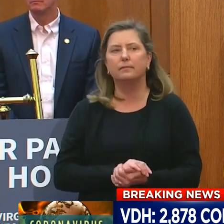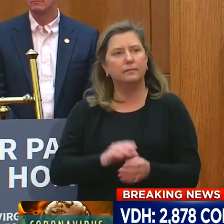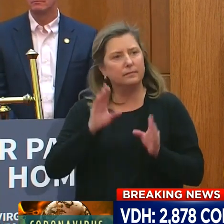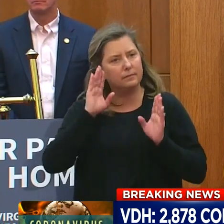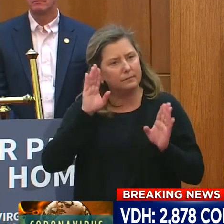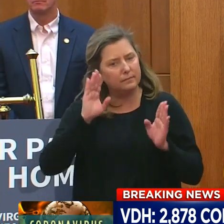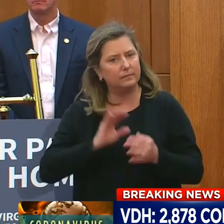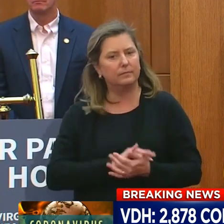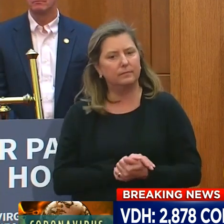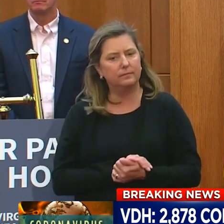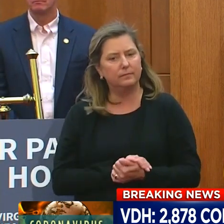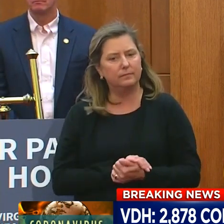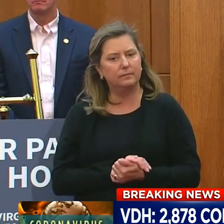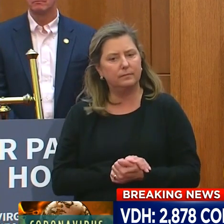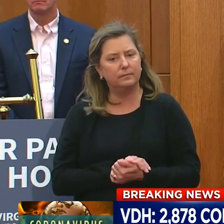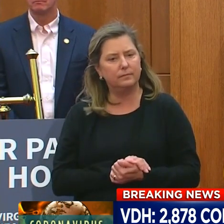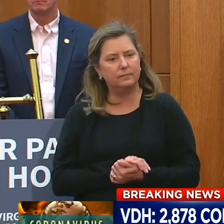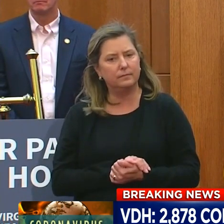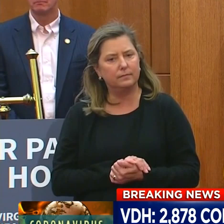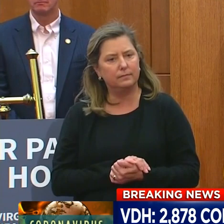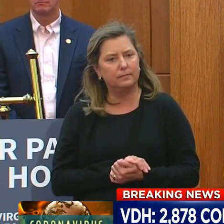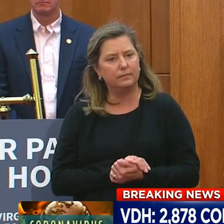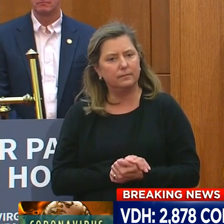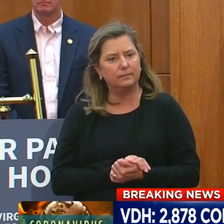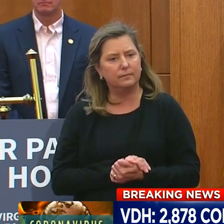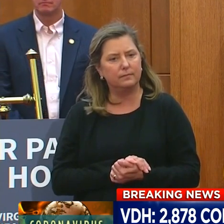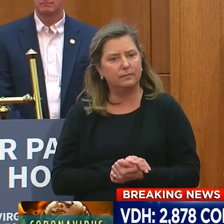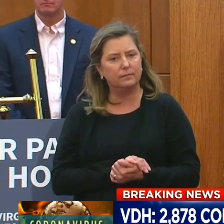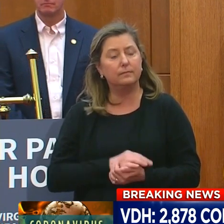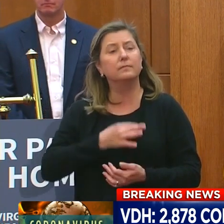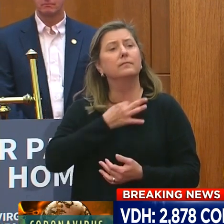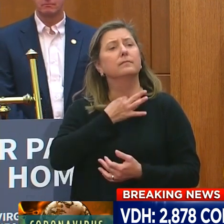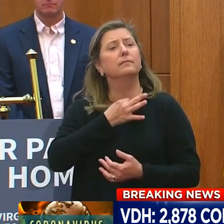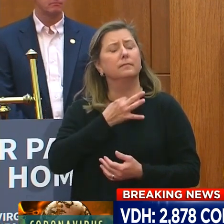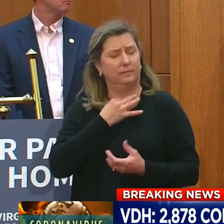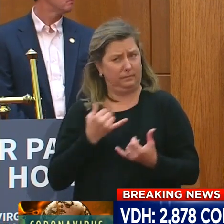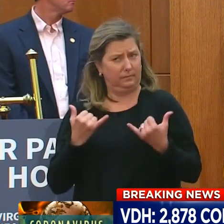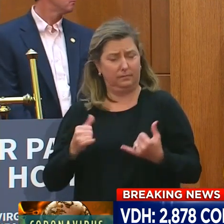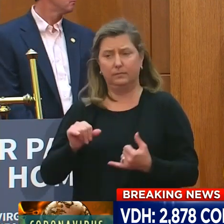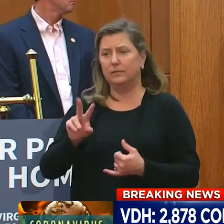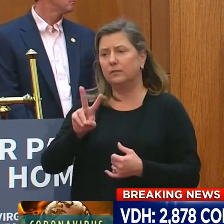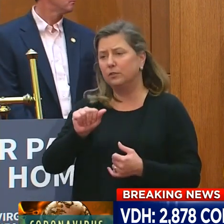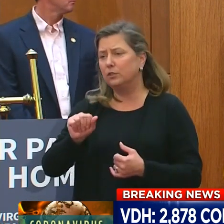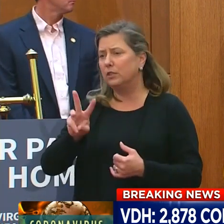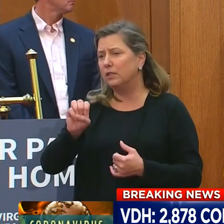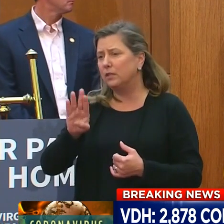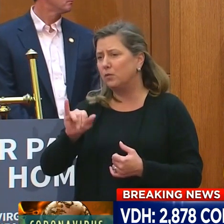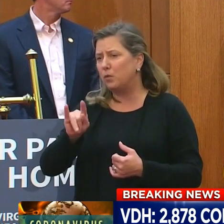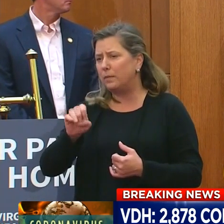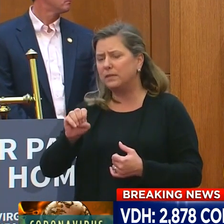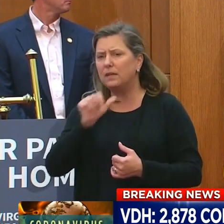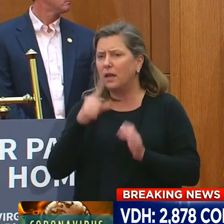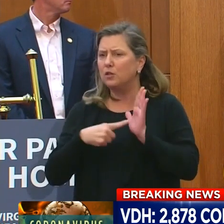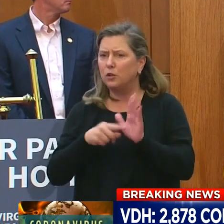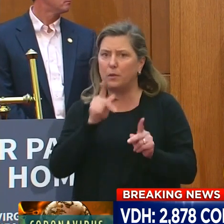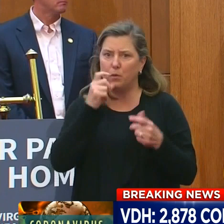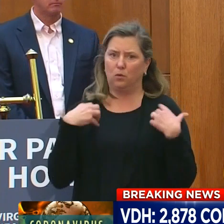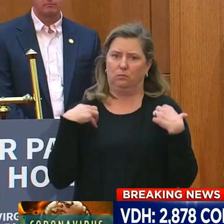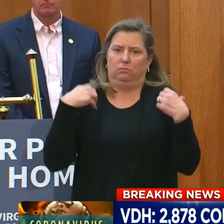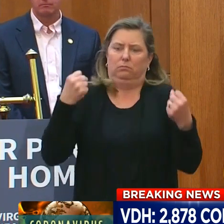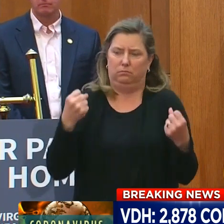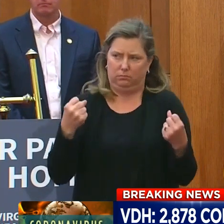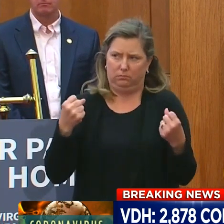Hi, Governor. I was just curious. Right now, the Virginia website is not releasing recovery numbers, and as that peak